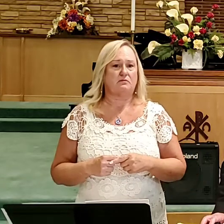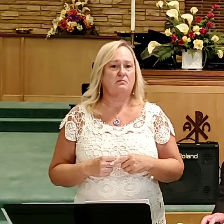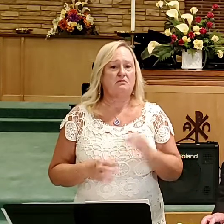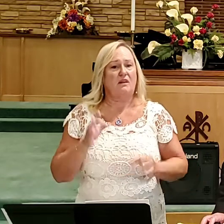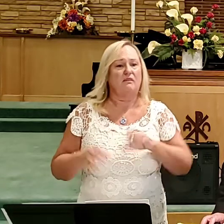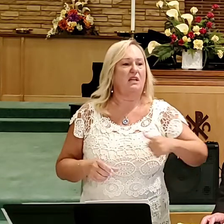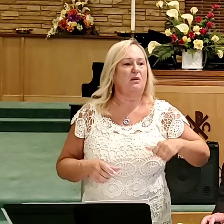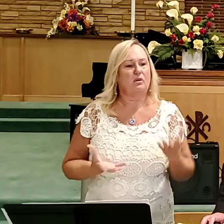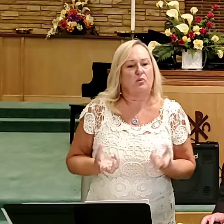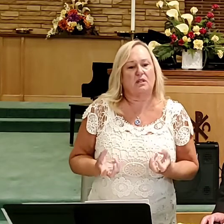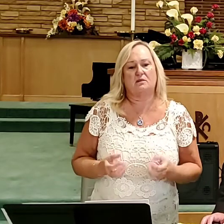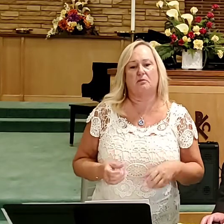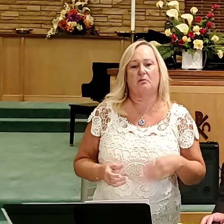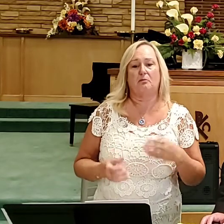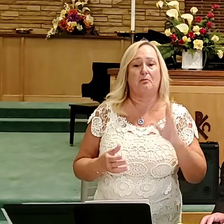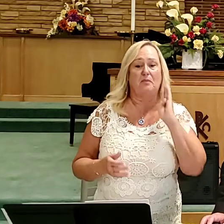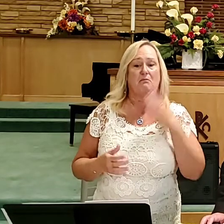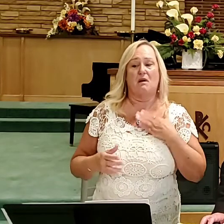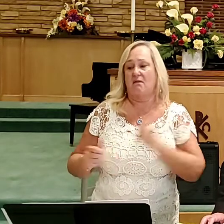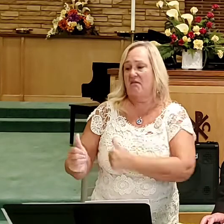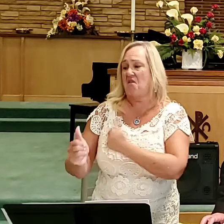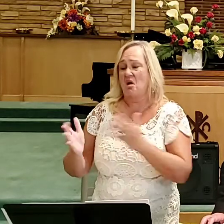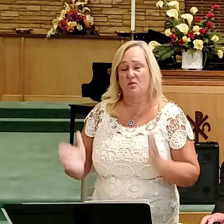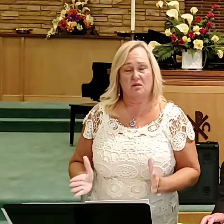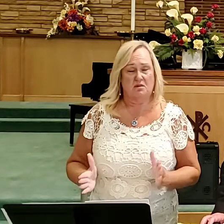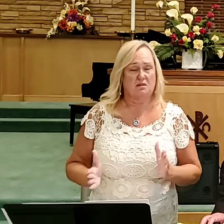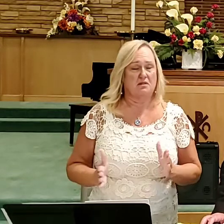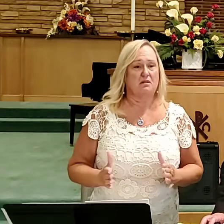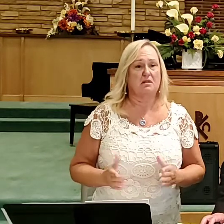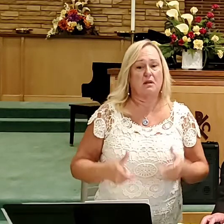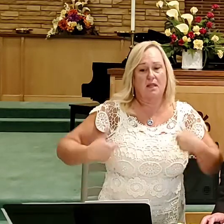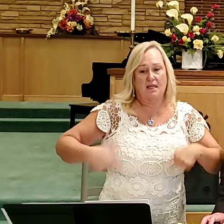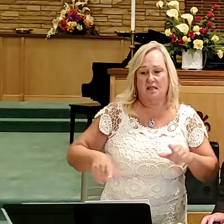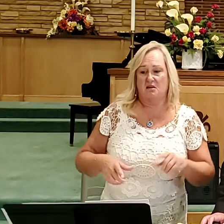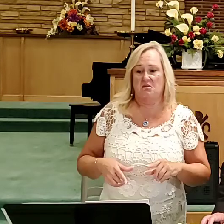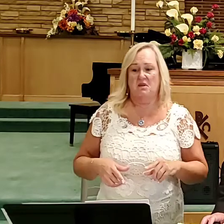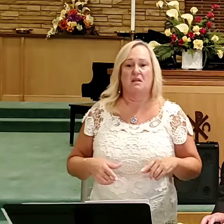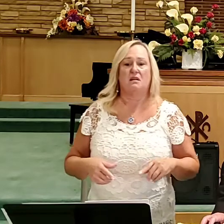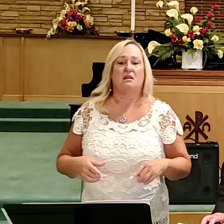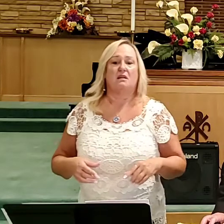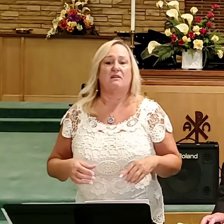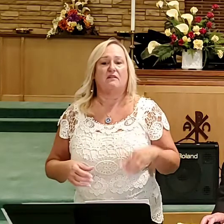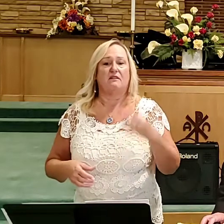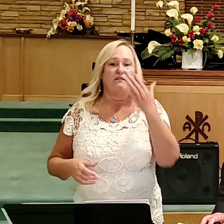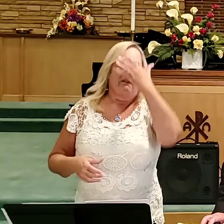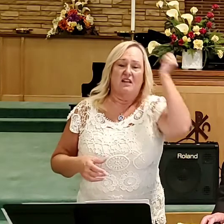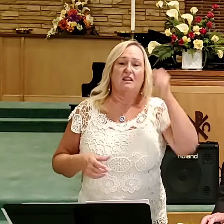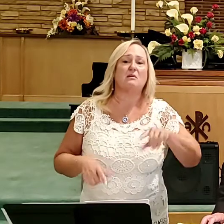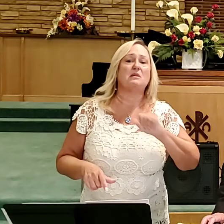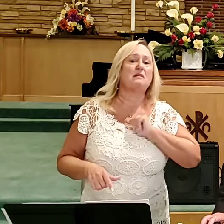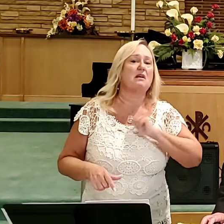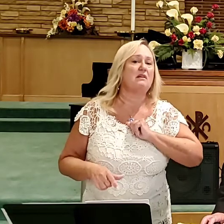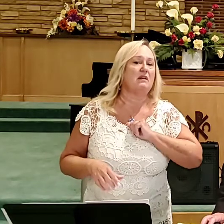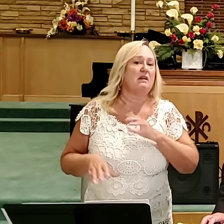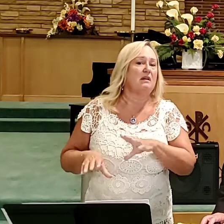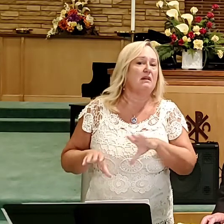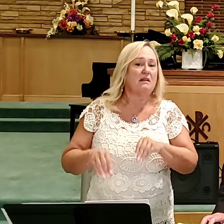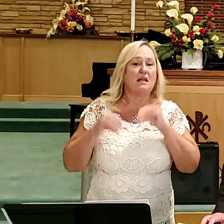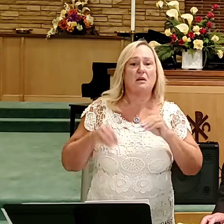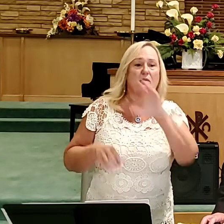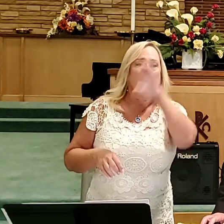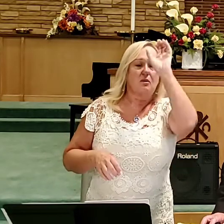If anyone want to become my followers, let them deny themselves, take up their